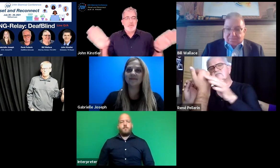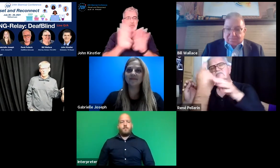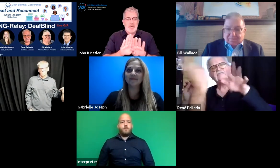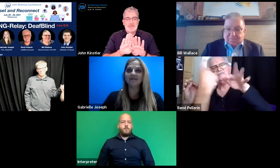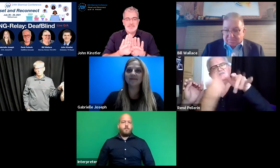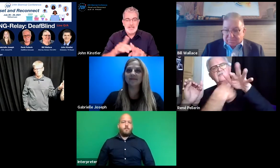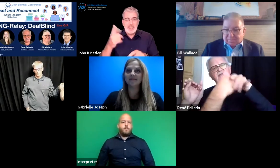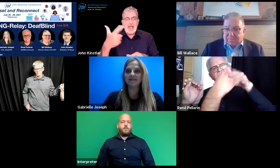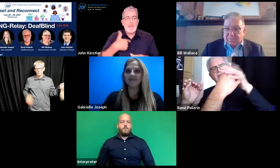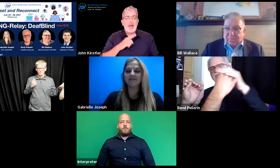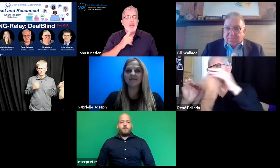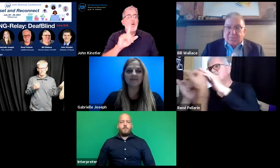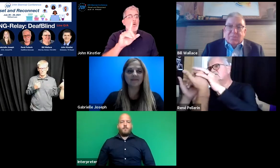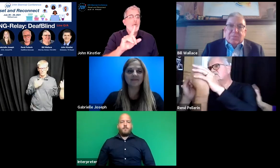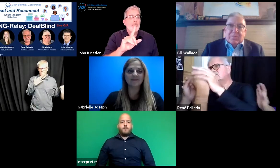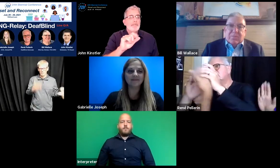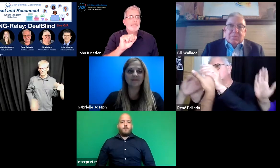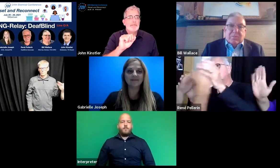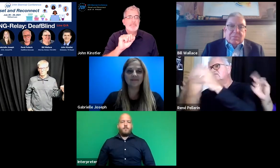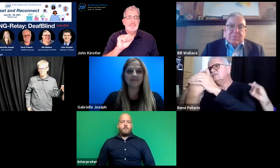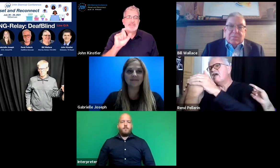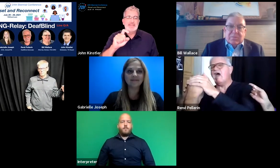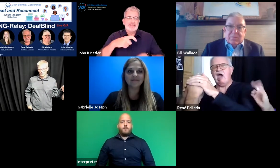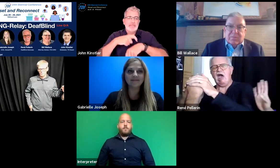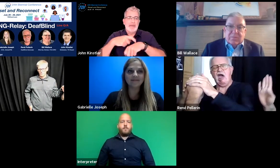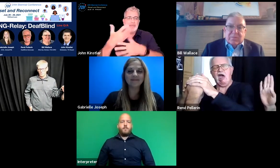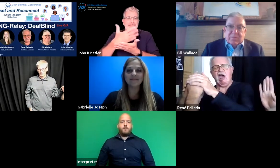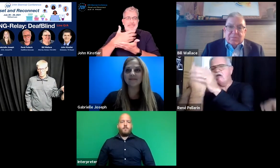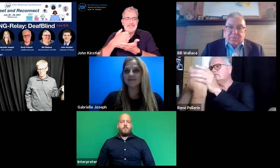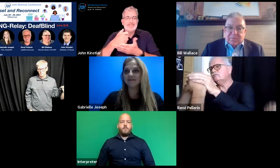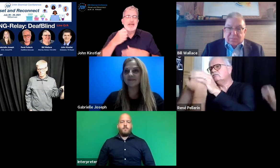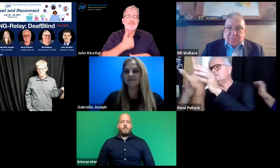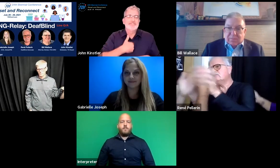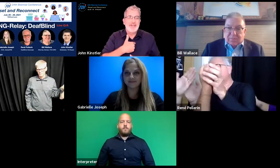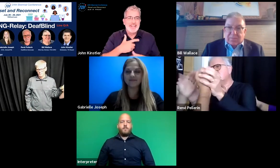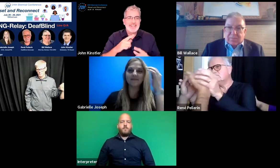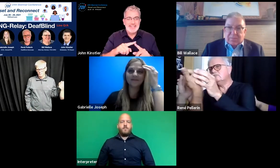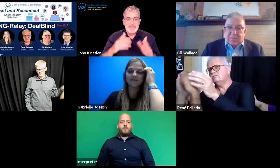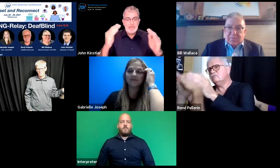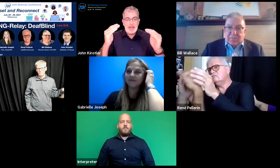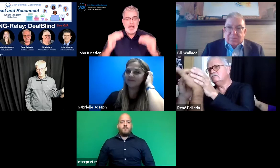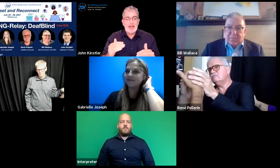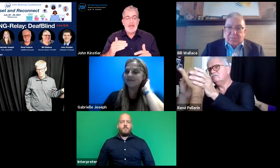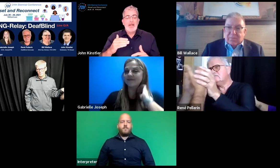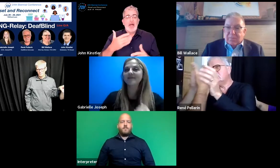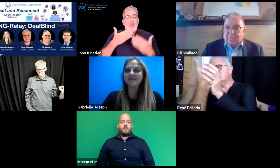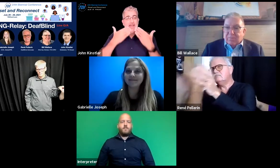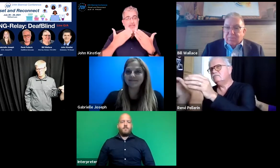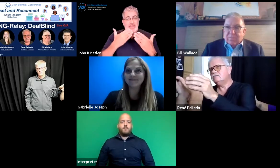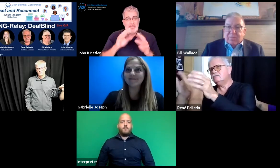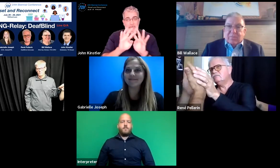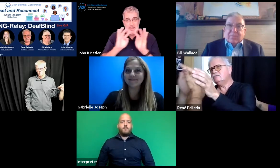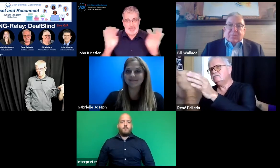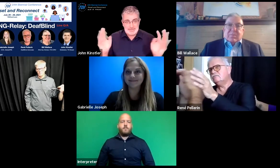Great. So unfortunately, I'm going to go ahead and close the session because we are out of time. I do